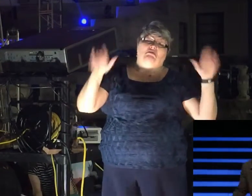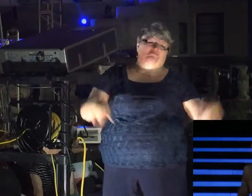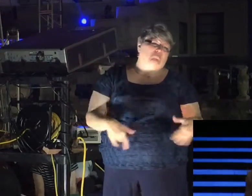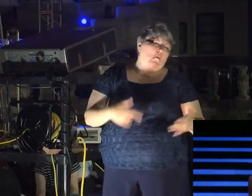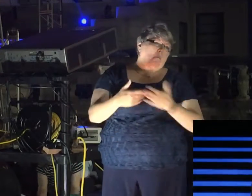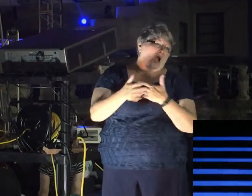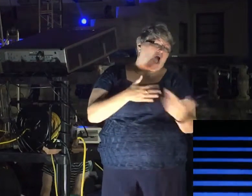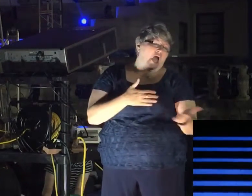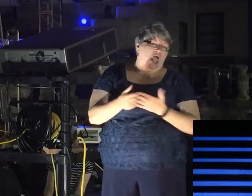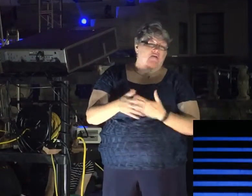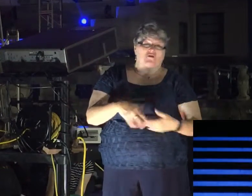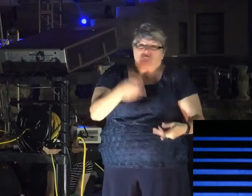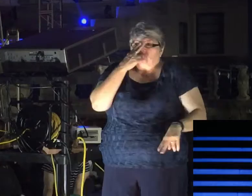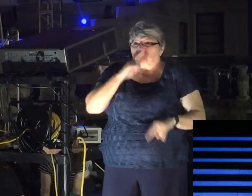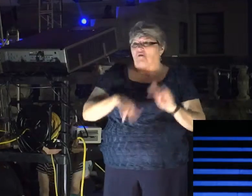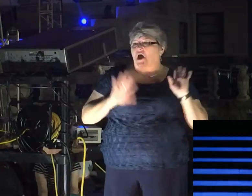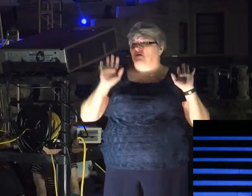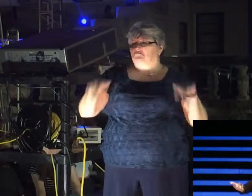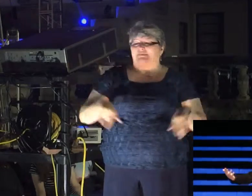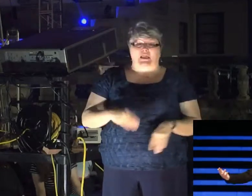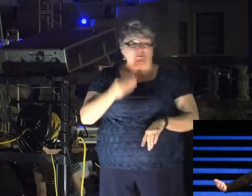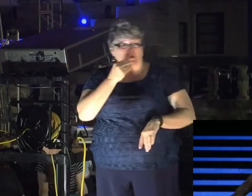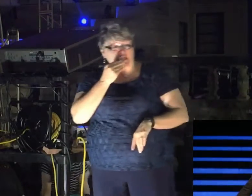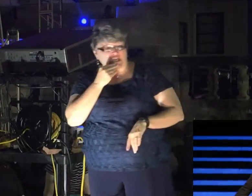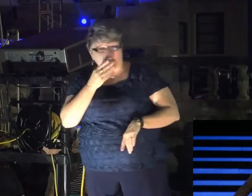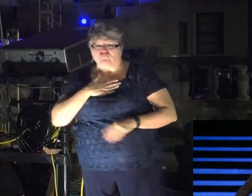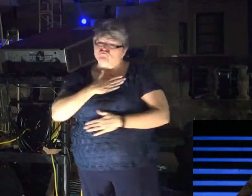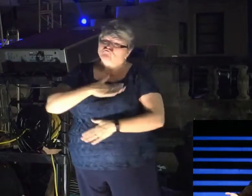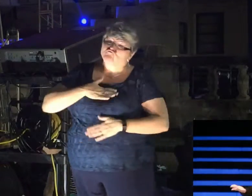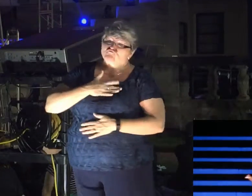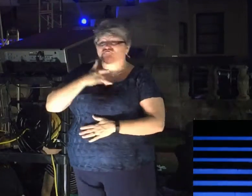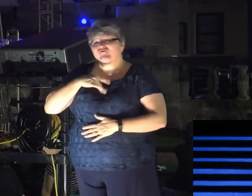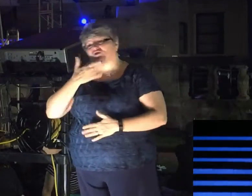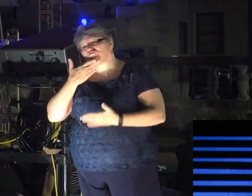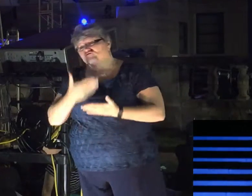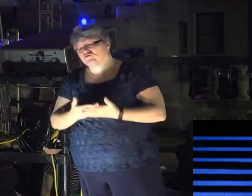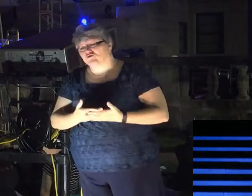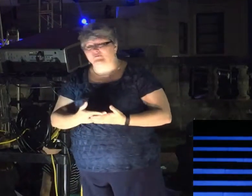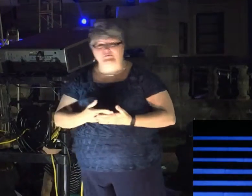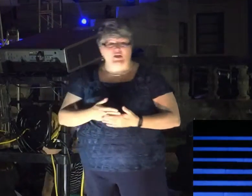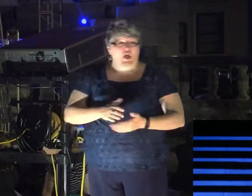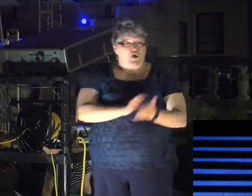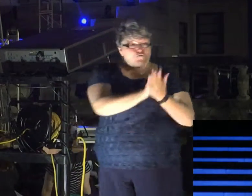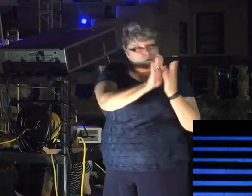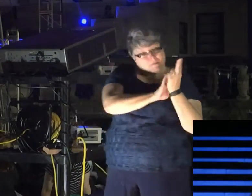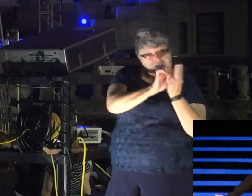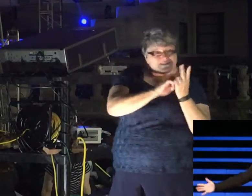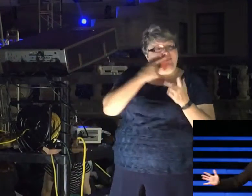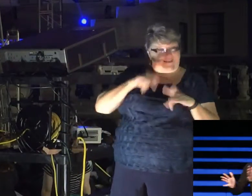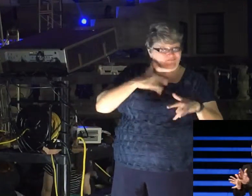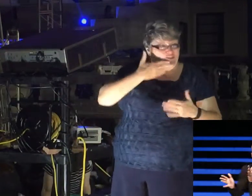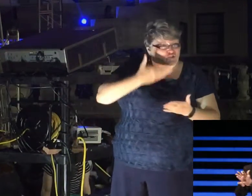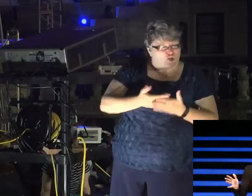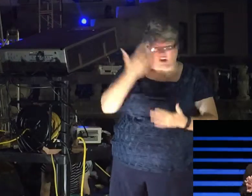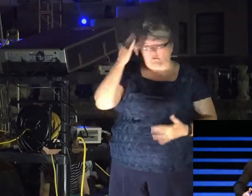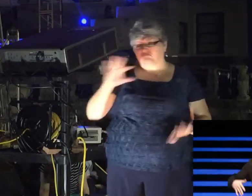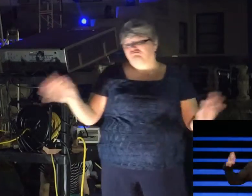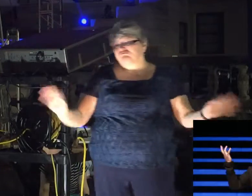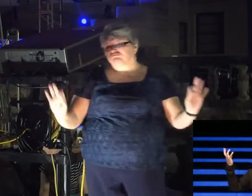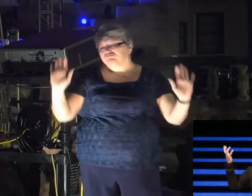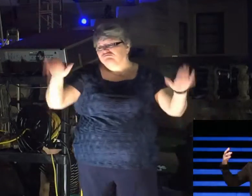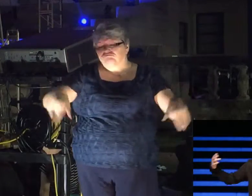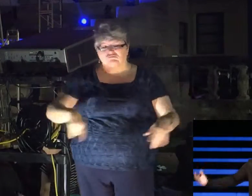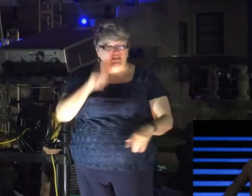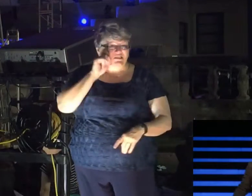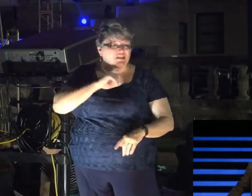deal. Whatever. It's just something you do for fun. Like you eat food because food feels good. You rub your bodies together because that feels good. Why